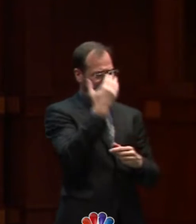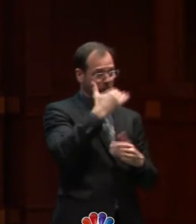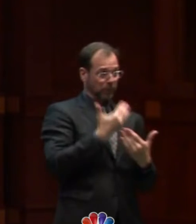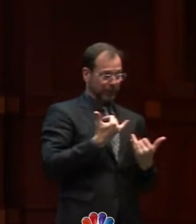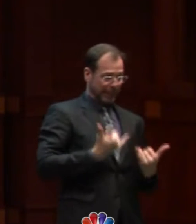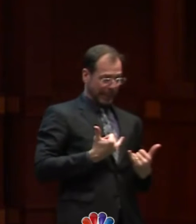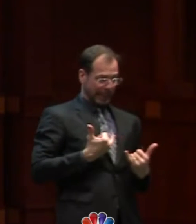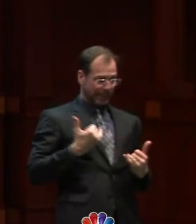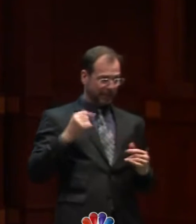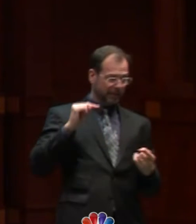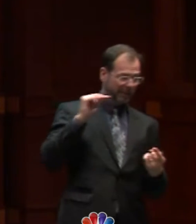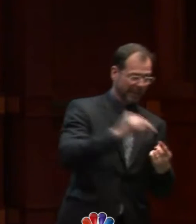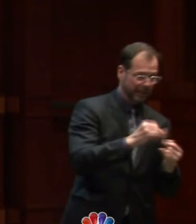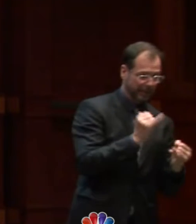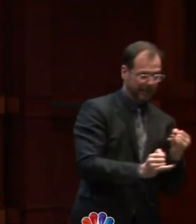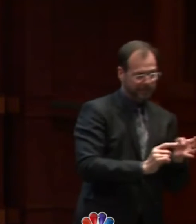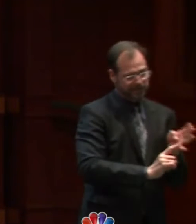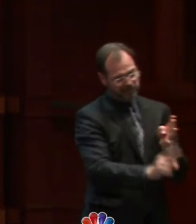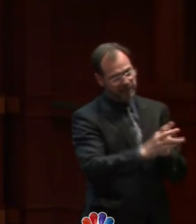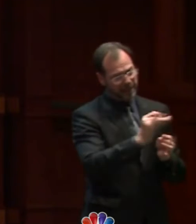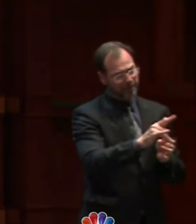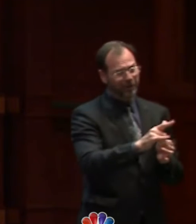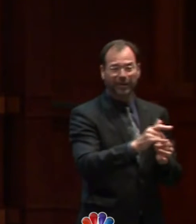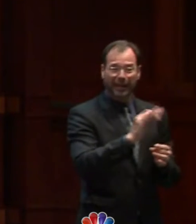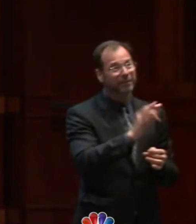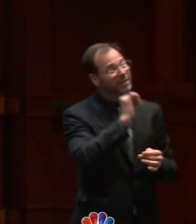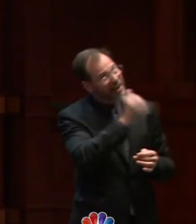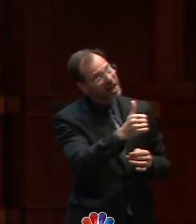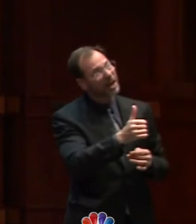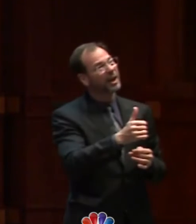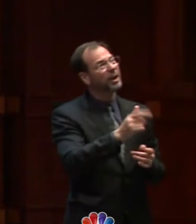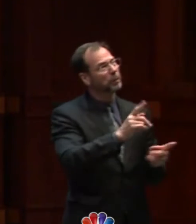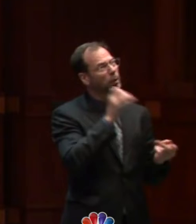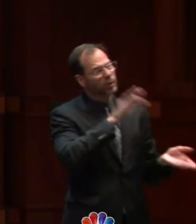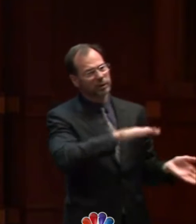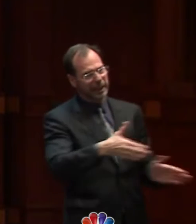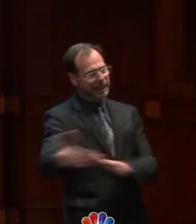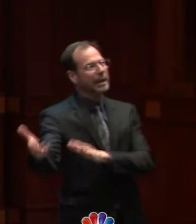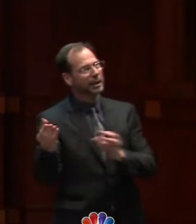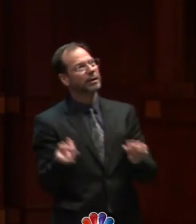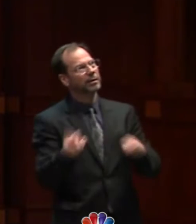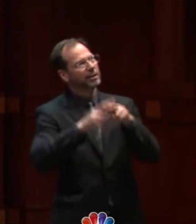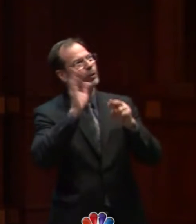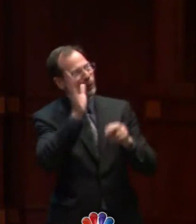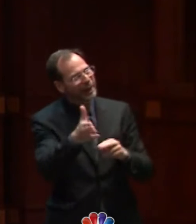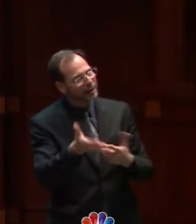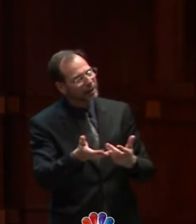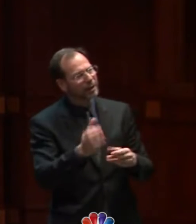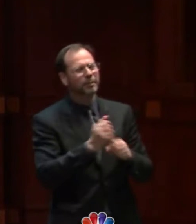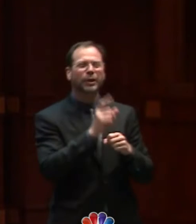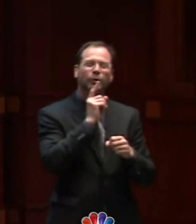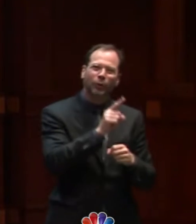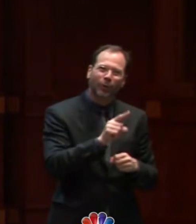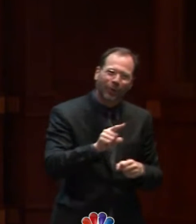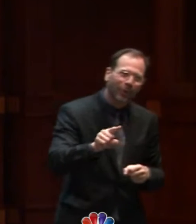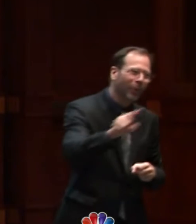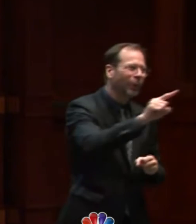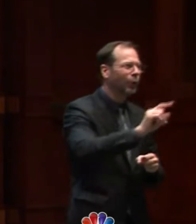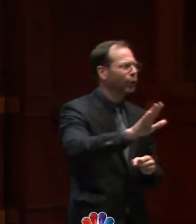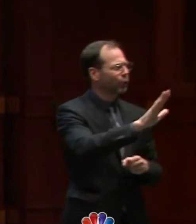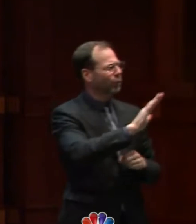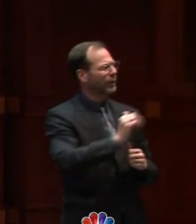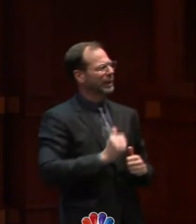between now and the end of April, more lives will be lost because of COVID-19. I want you to make sure that